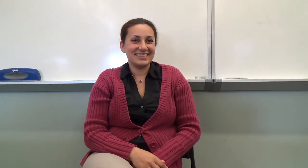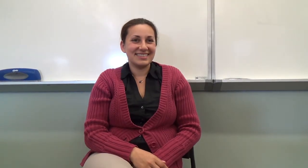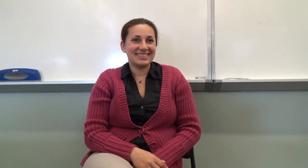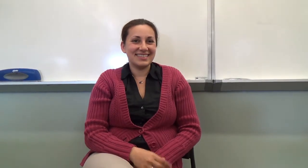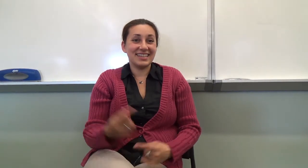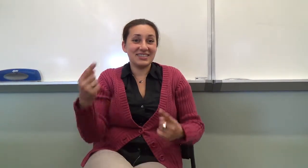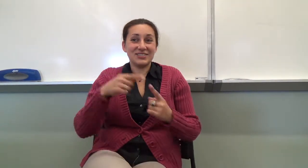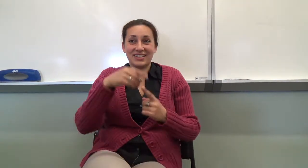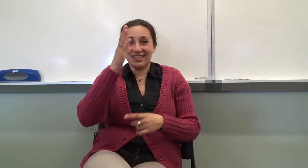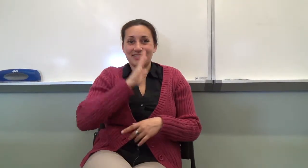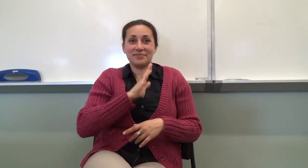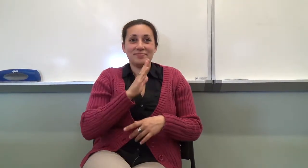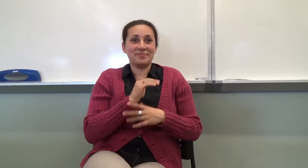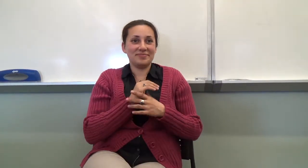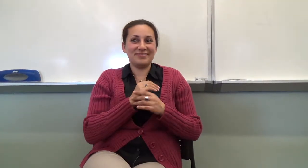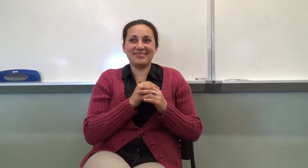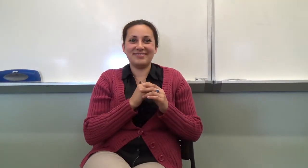You bring in a third line.